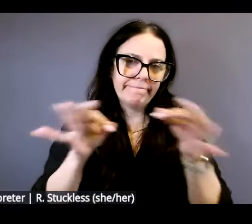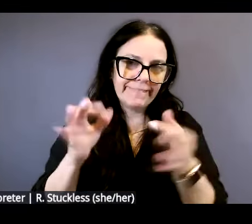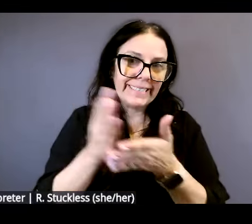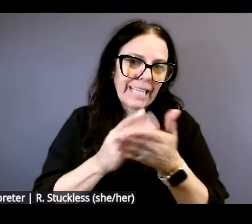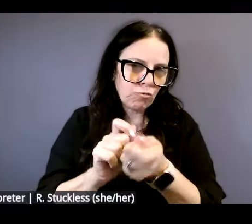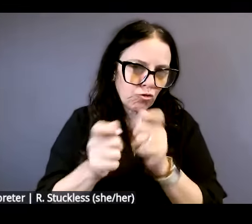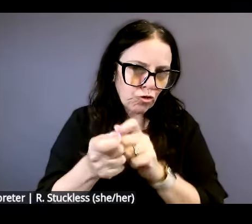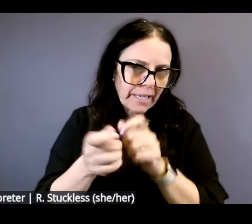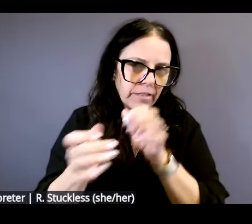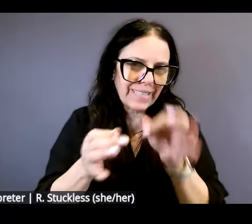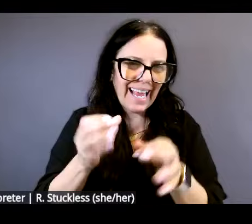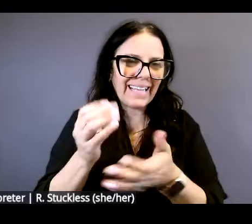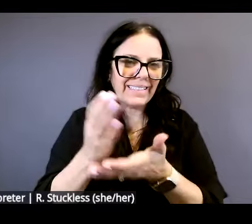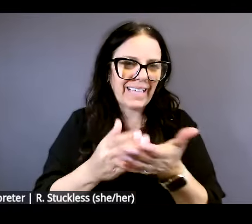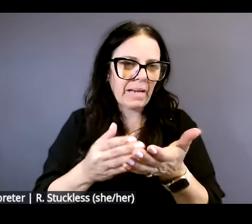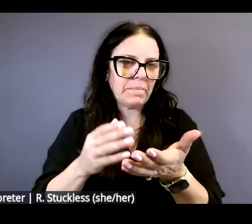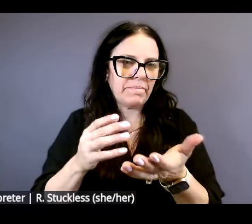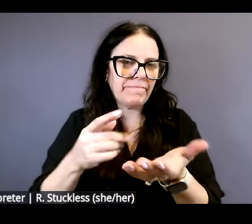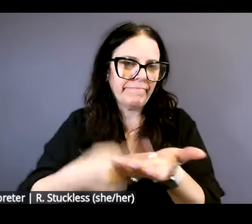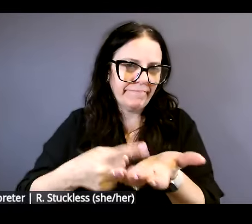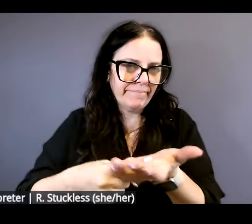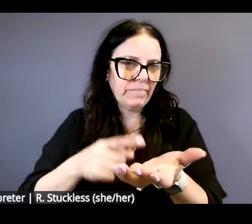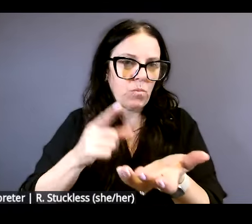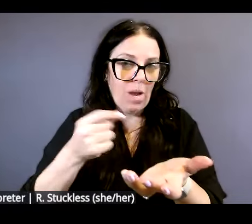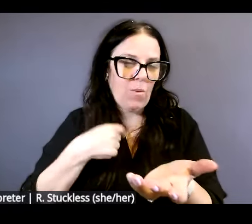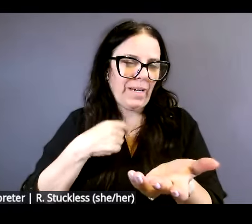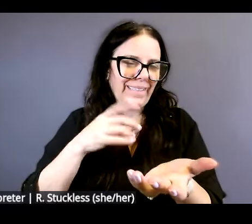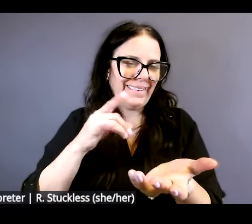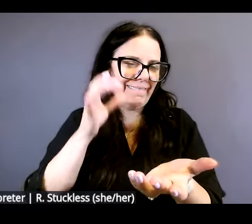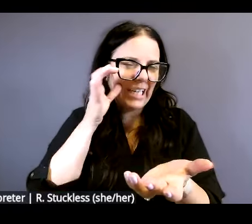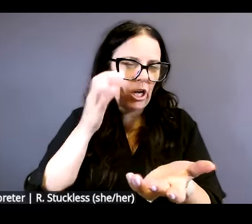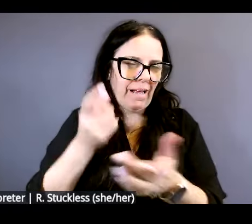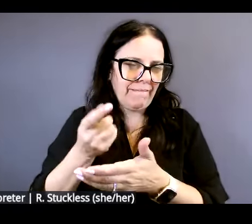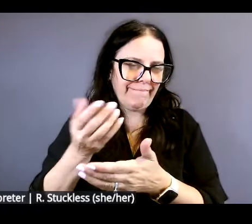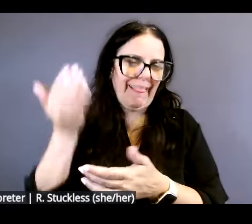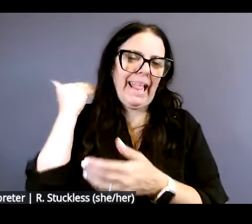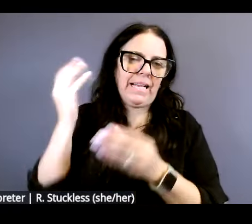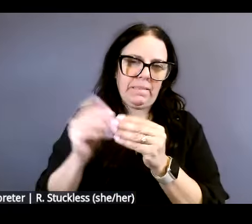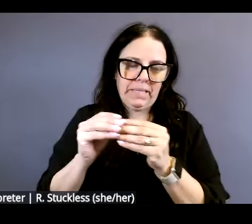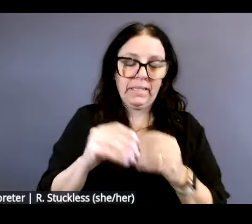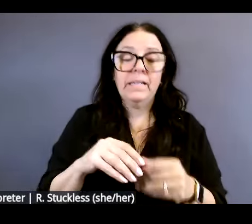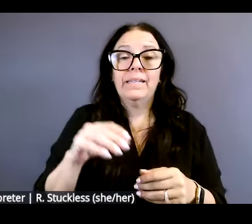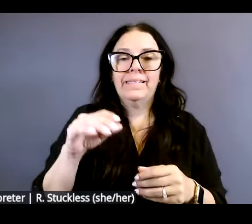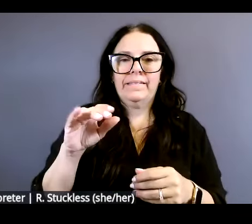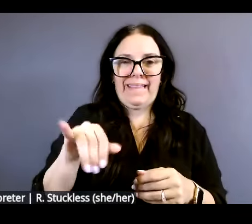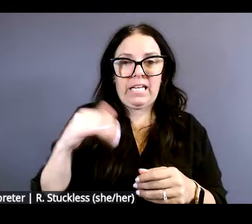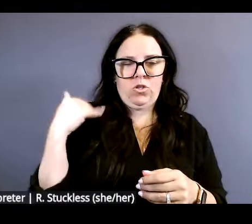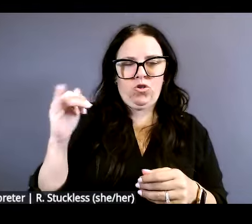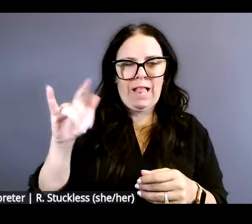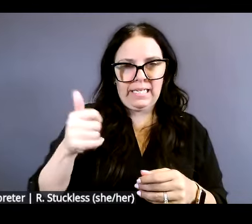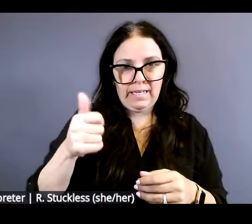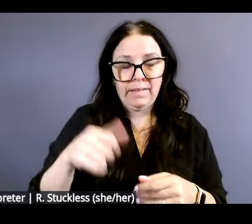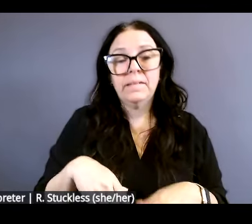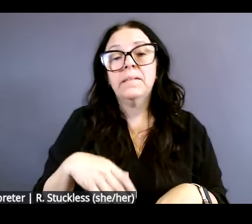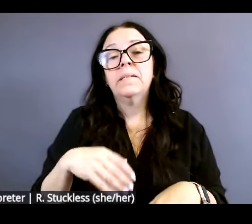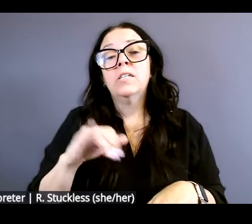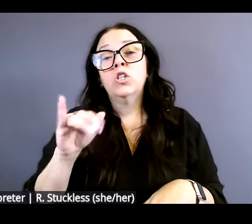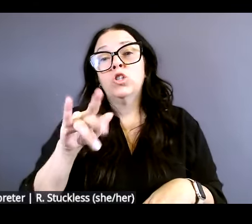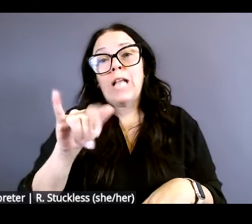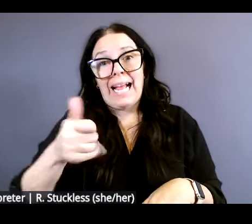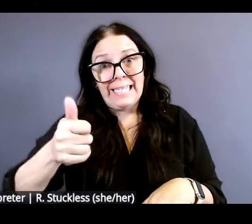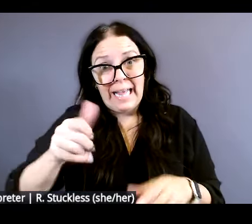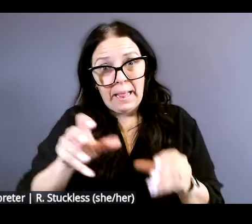as we heard last meeting as well. At the July 10th meeting, the board rescinded approval of the summary language, and in